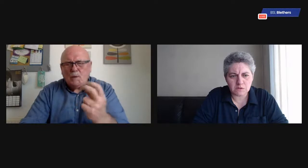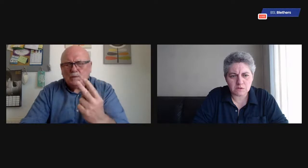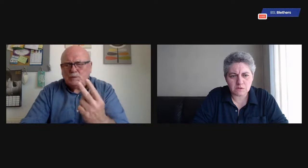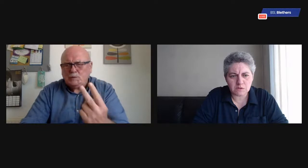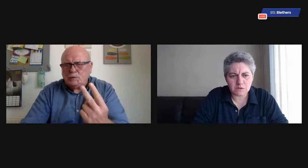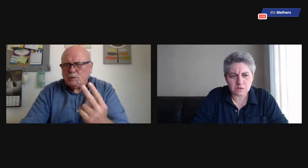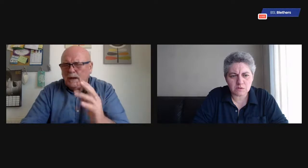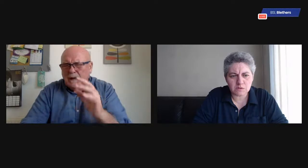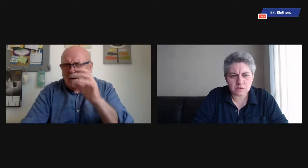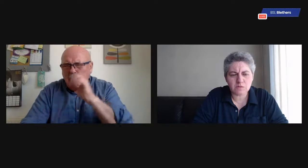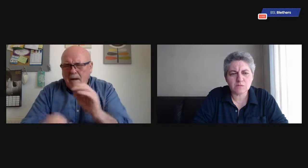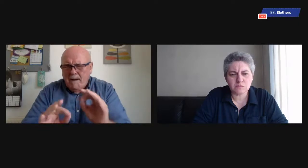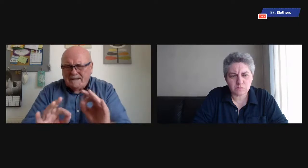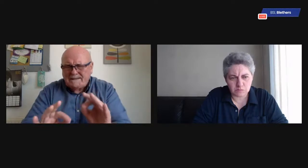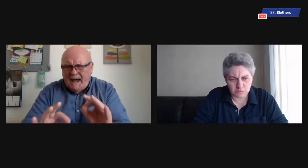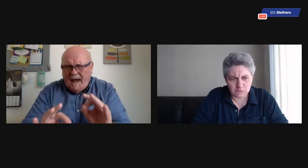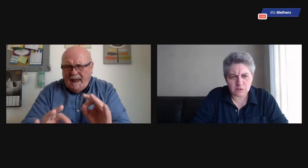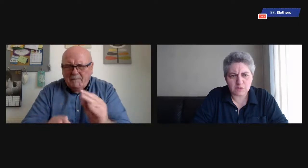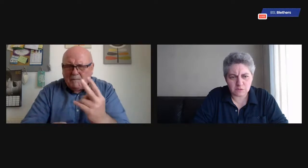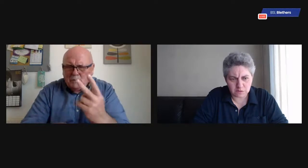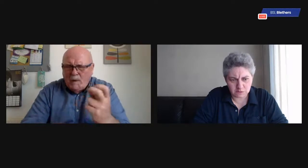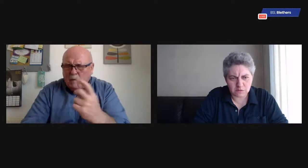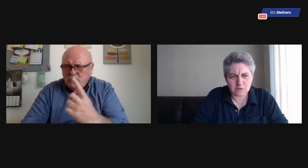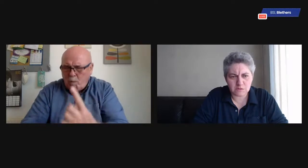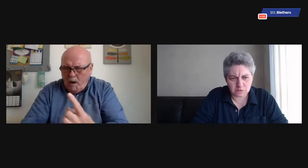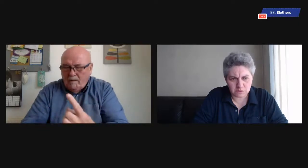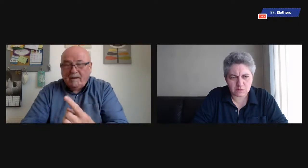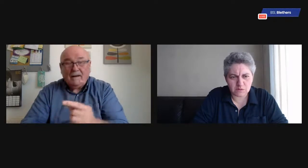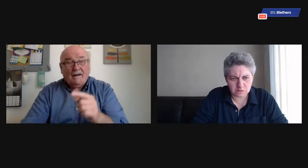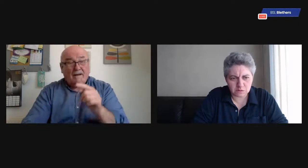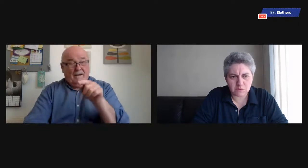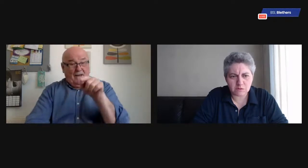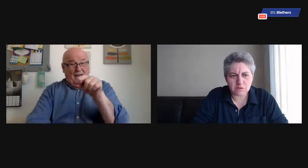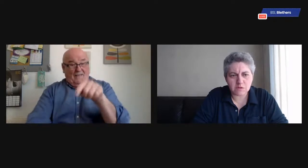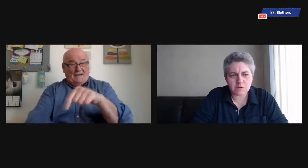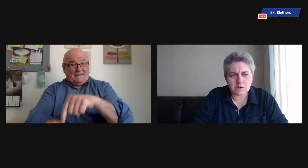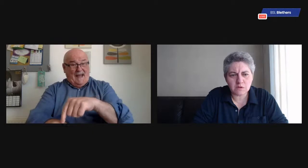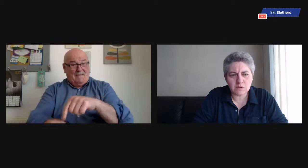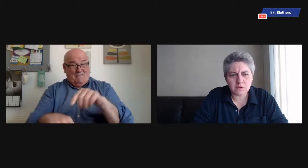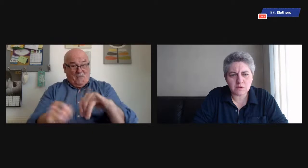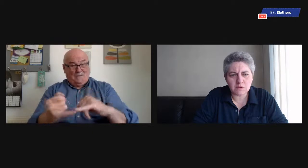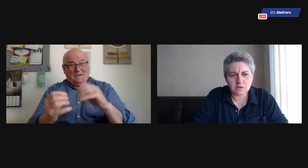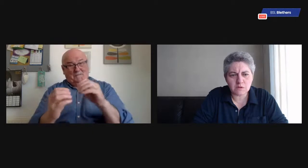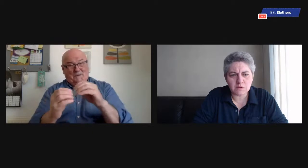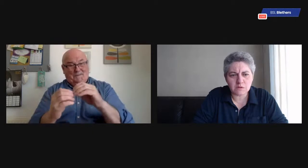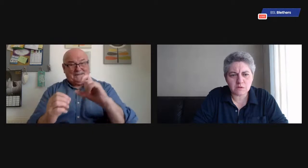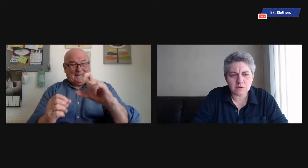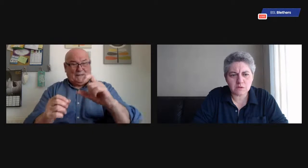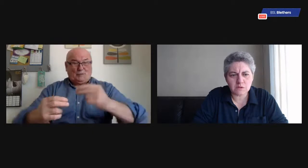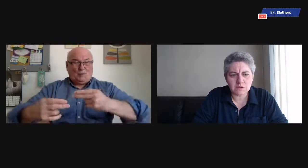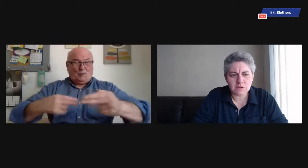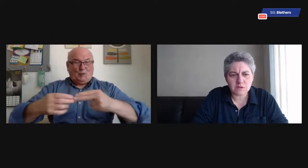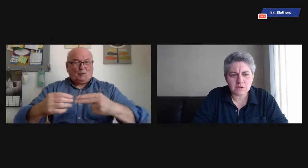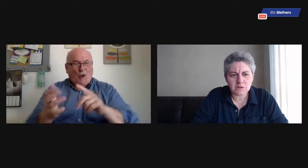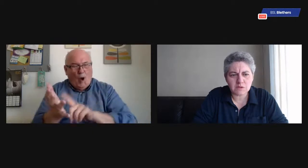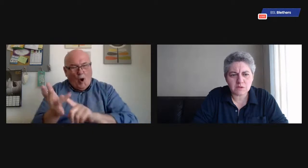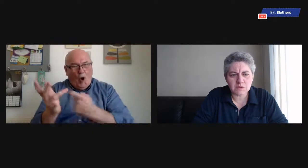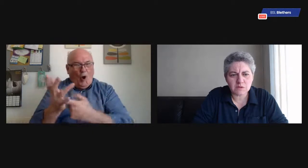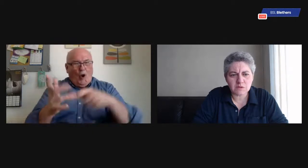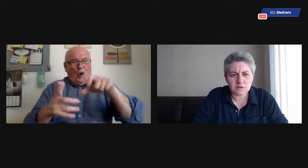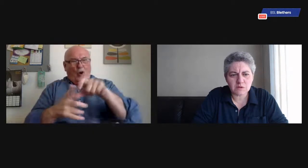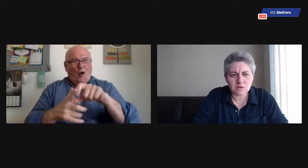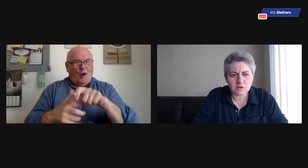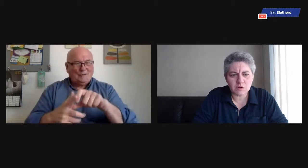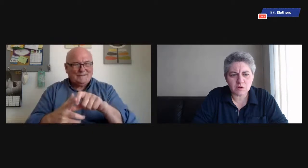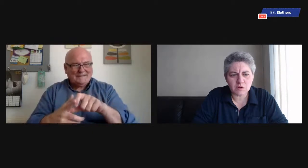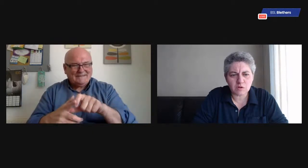law was being served in the courtroom. So I can't remember exactly, but I think it was about 2001.